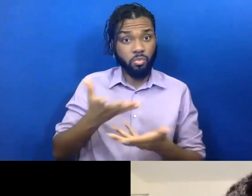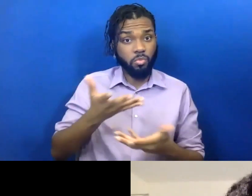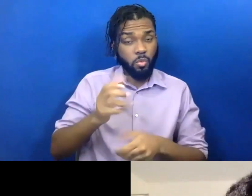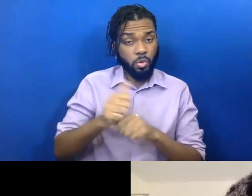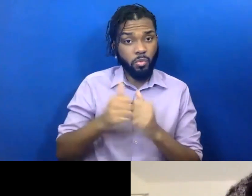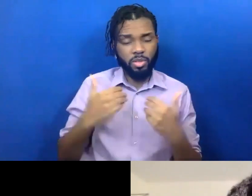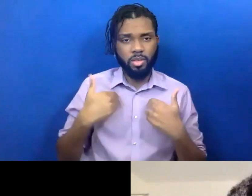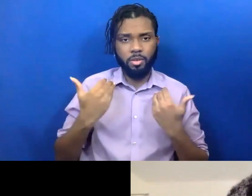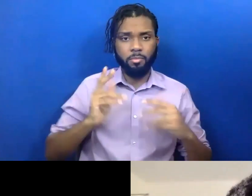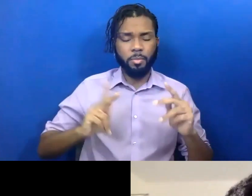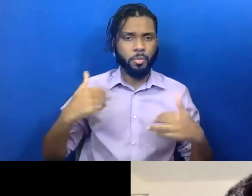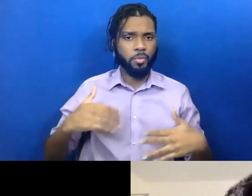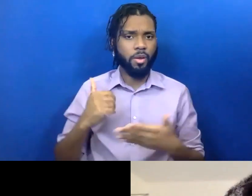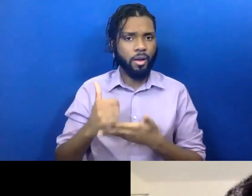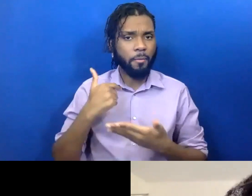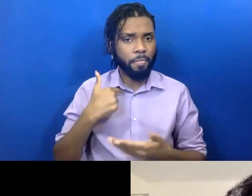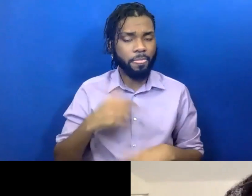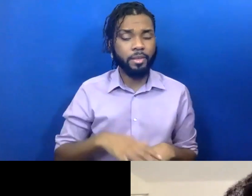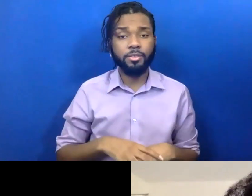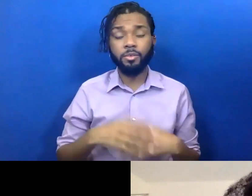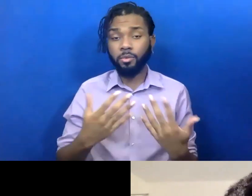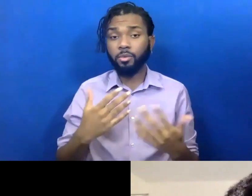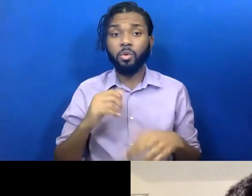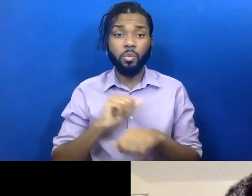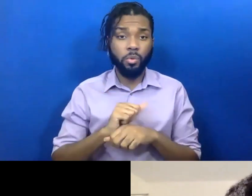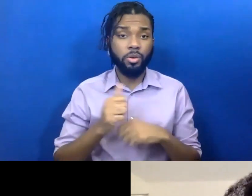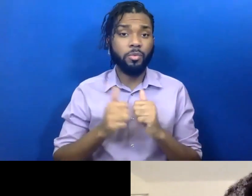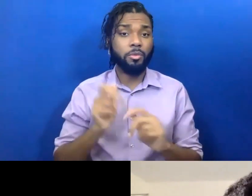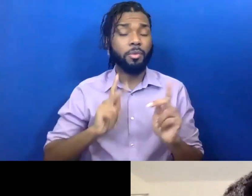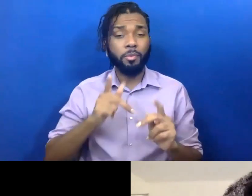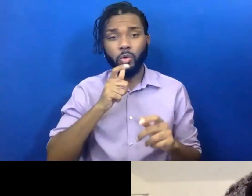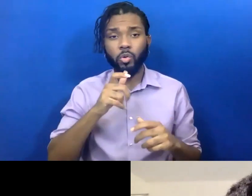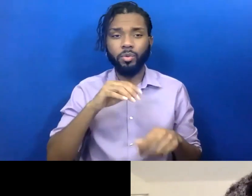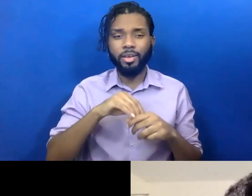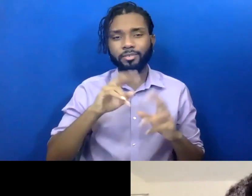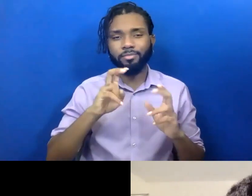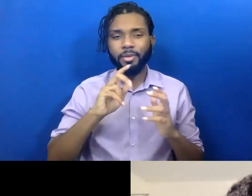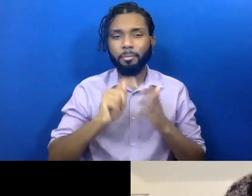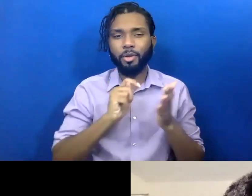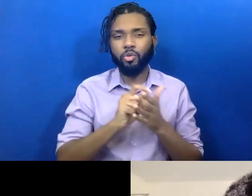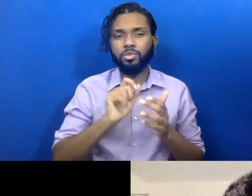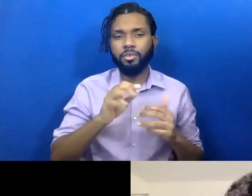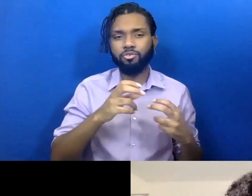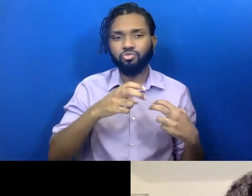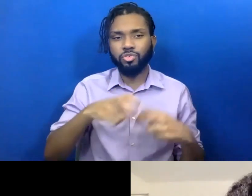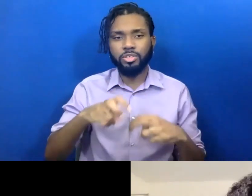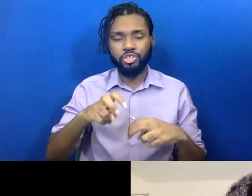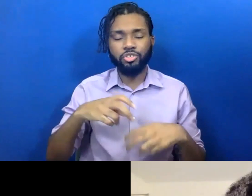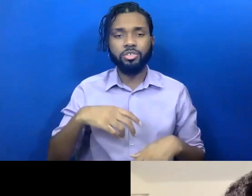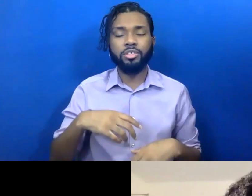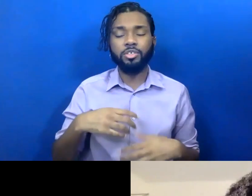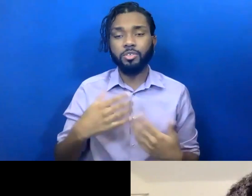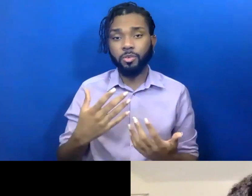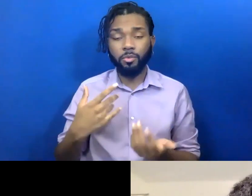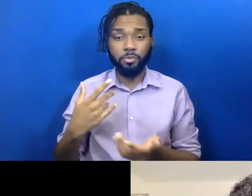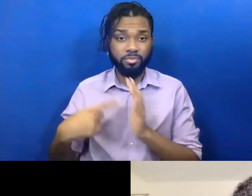So working with people who are in periods of transition, and I think a lot about working with my